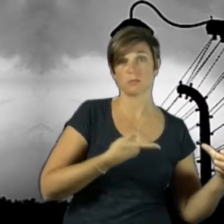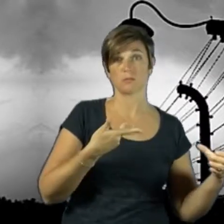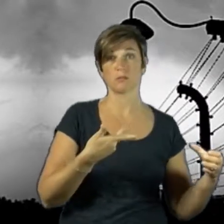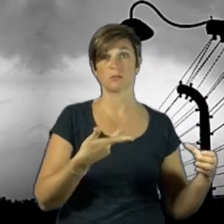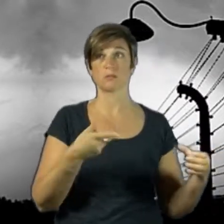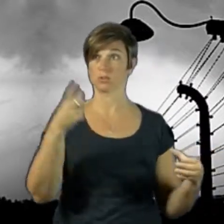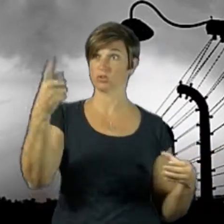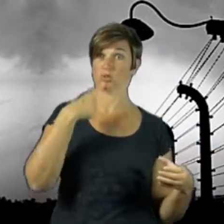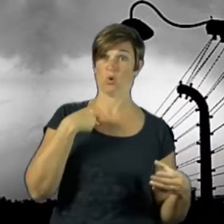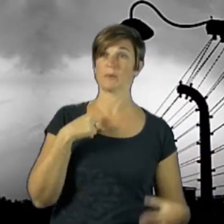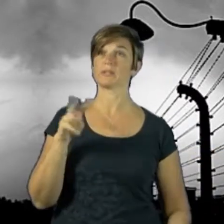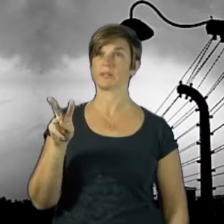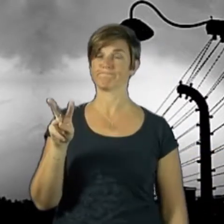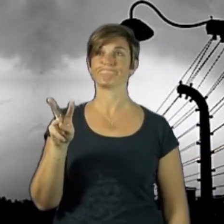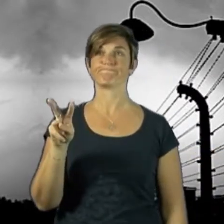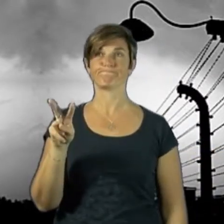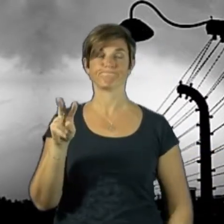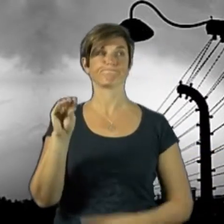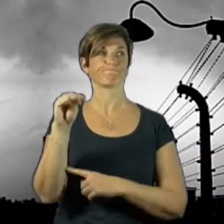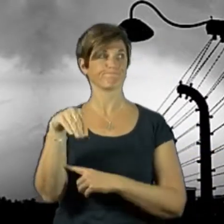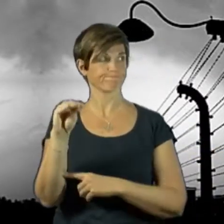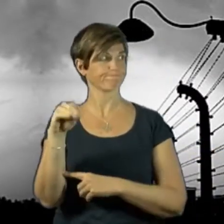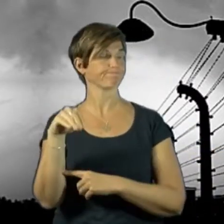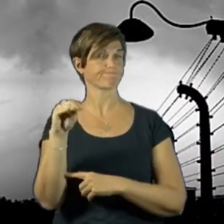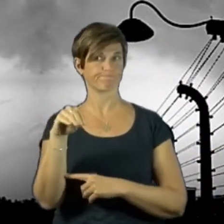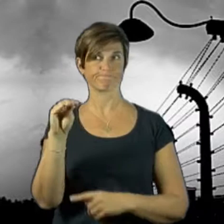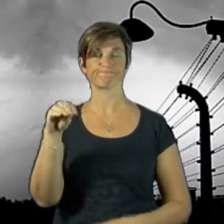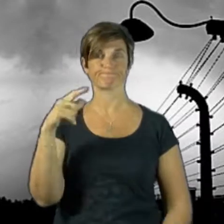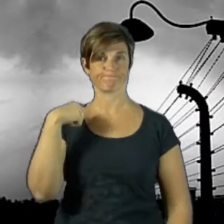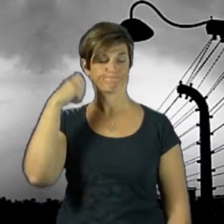I remember that I nodded, that I understood that.